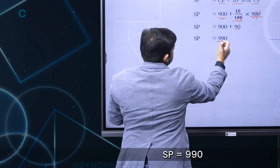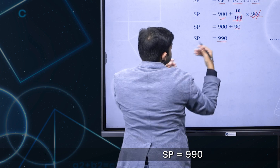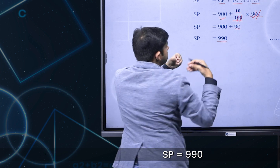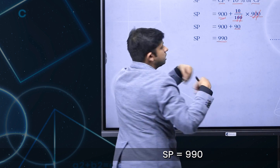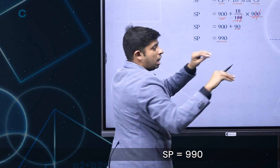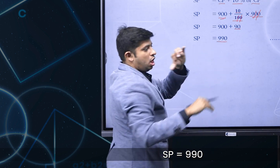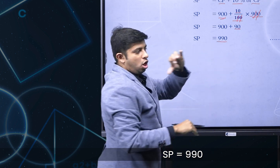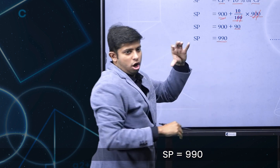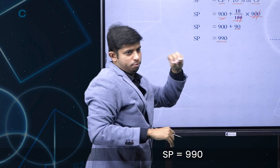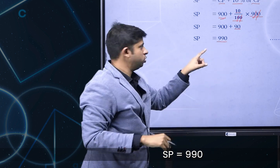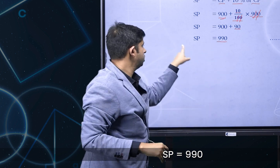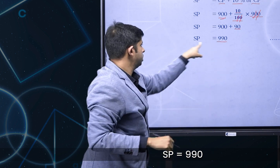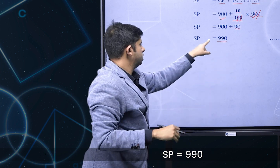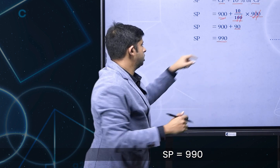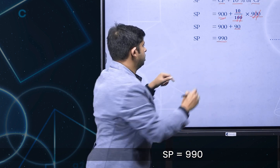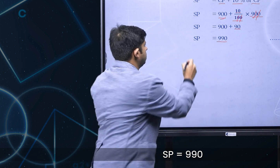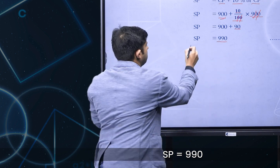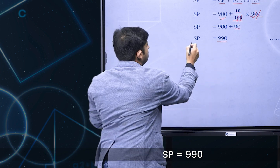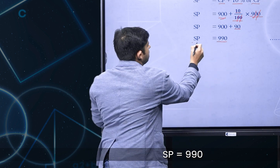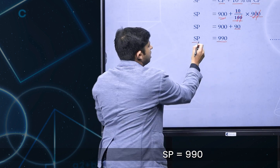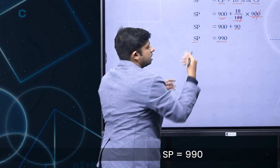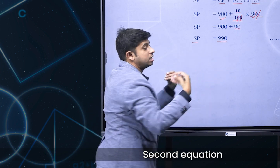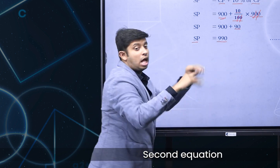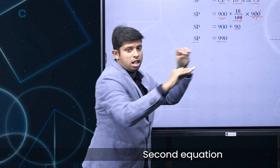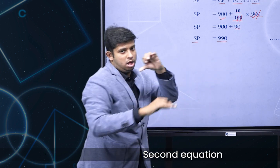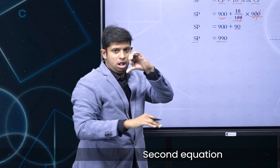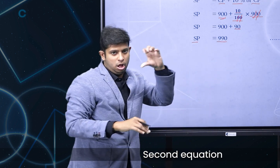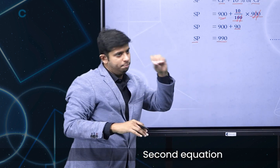Selling price equals to 990. Second equation.